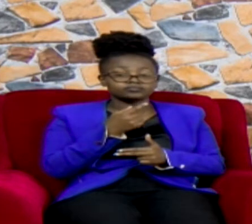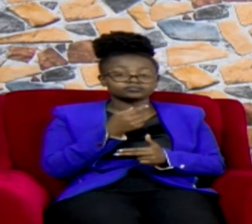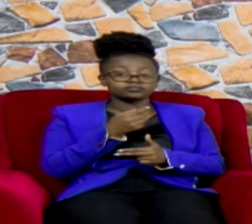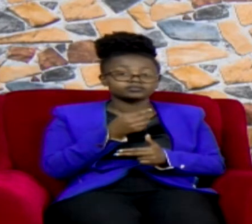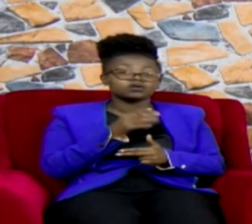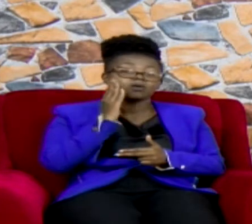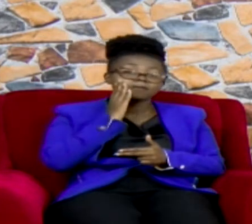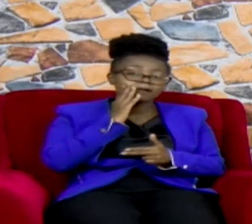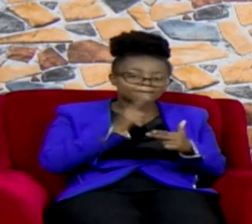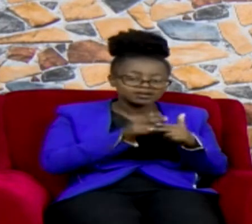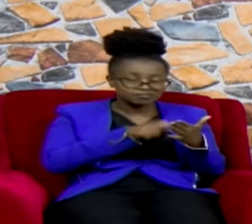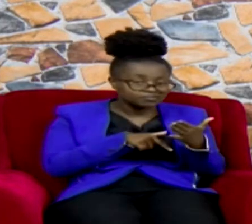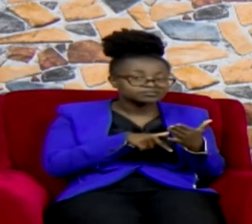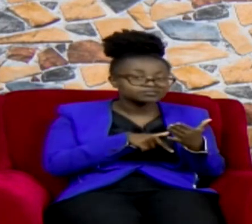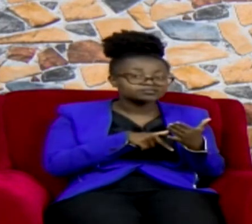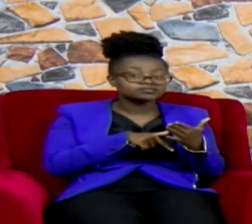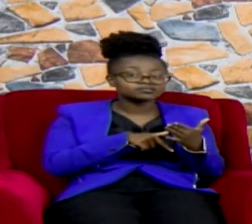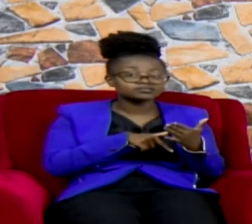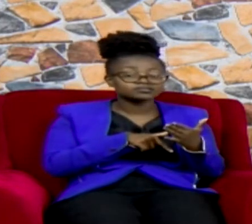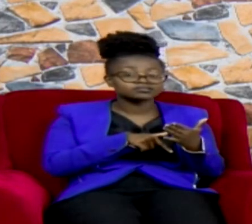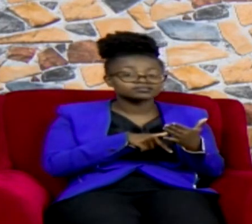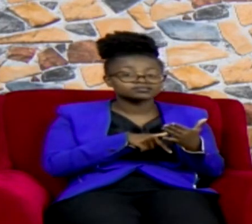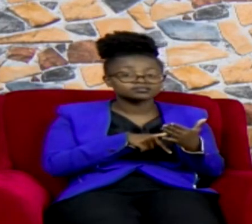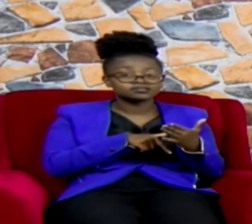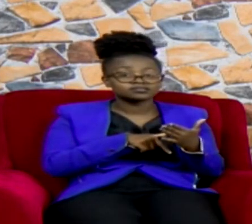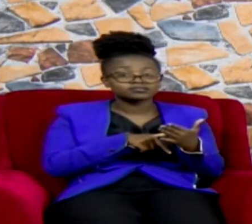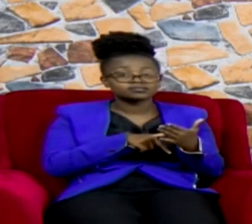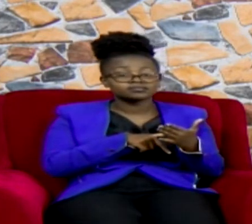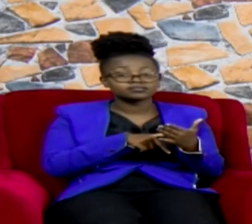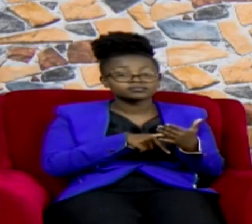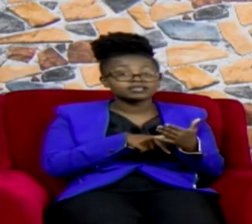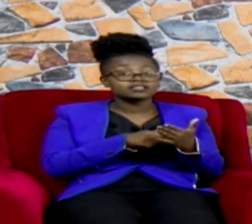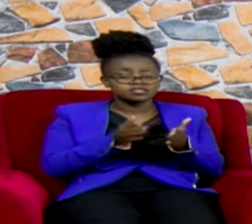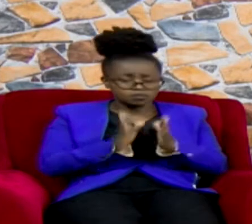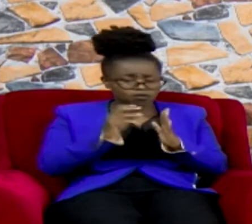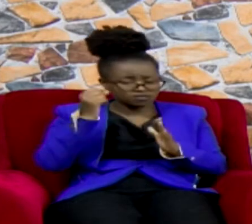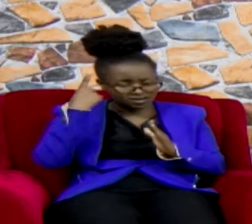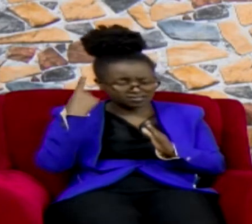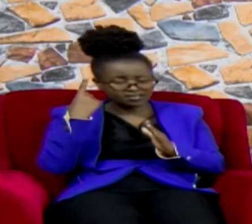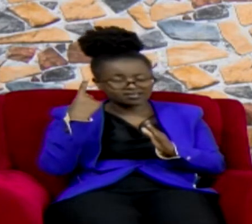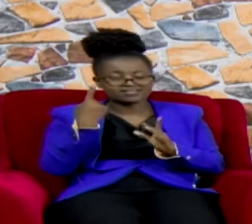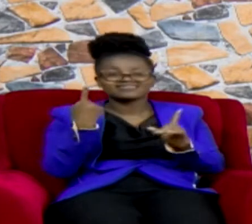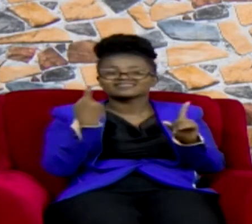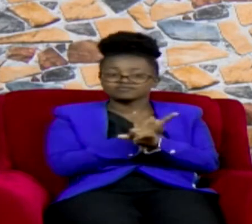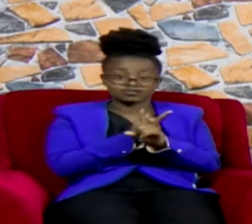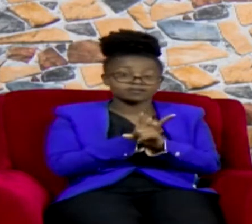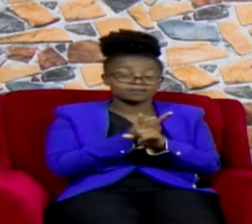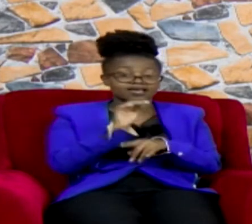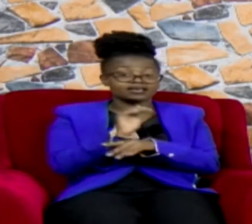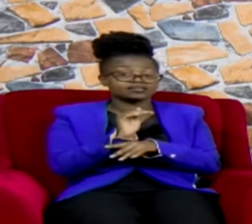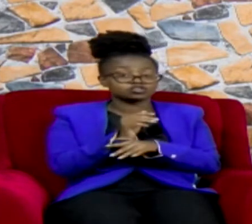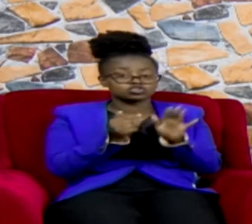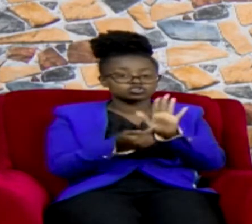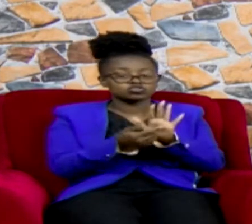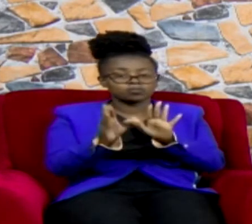called, mom name is, So that the way of understanding is quite peculiar. So I asked him, show